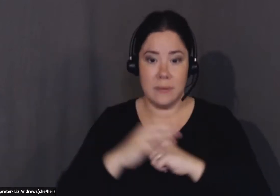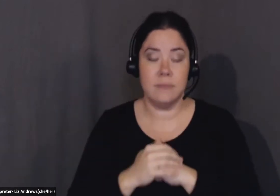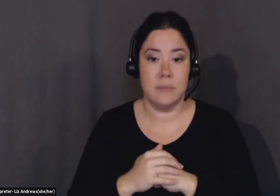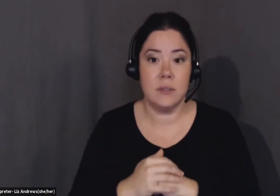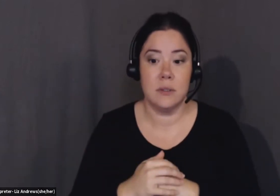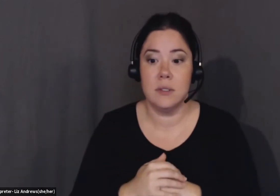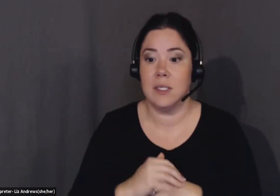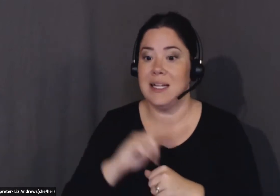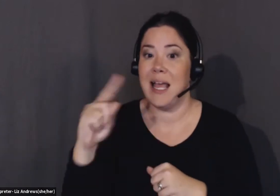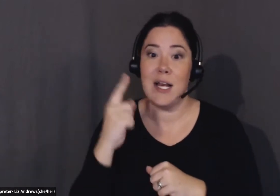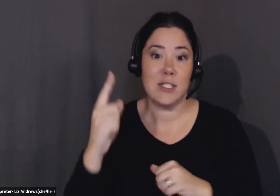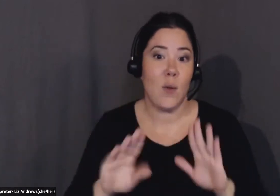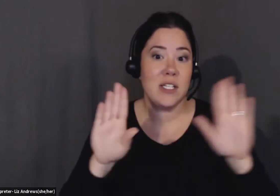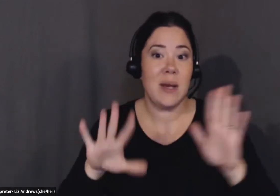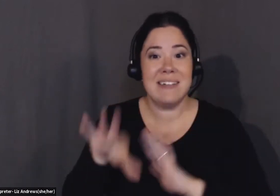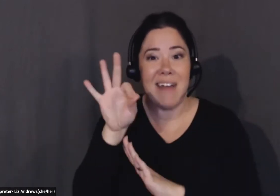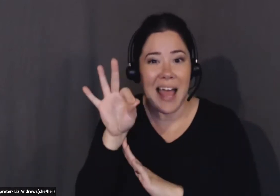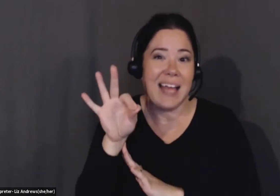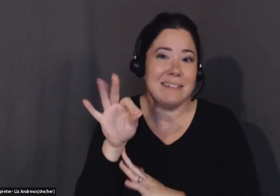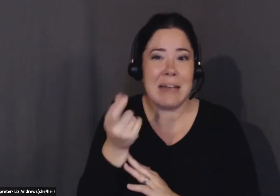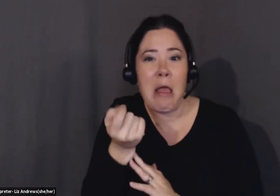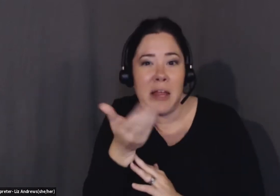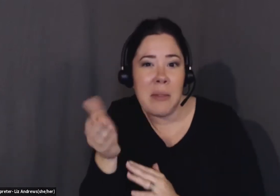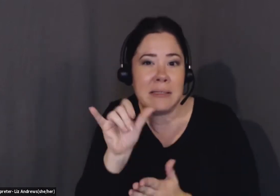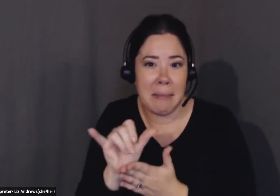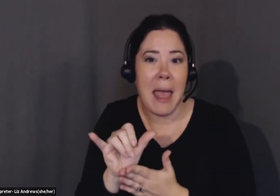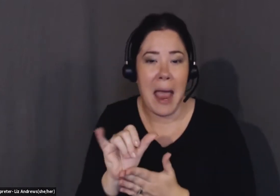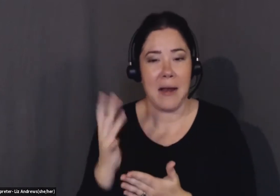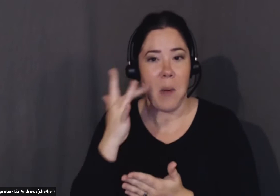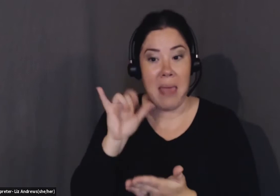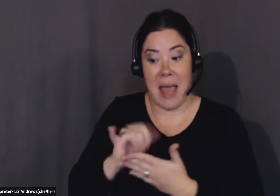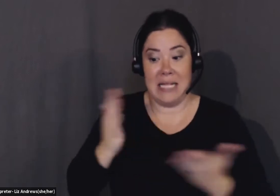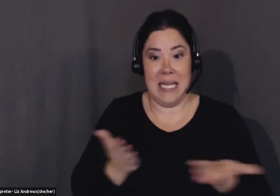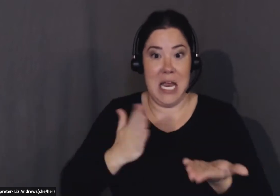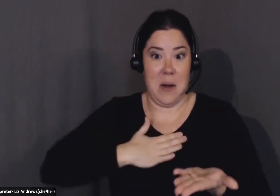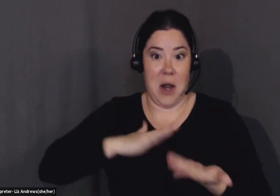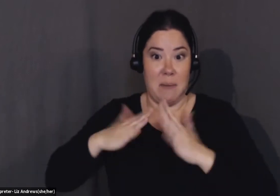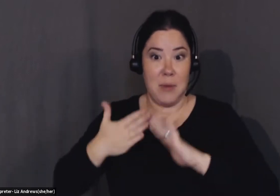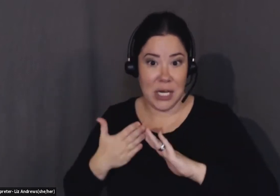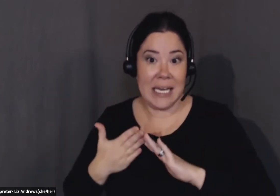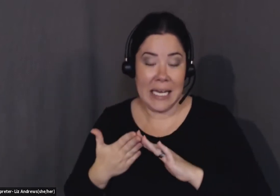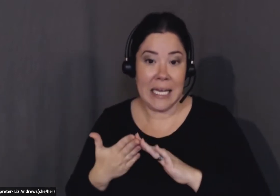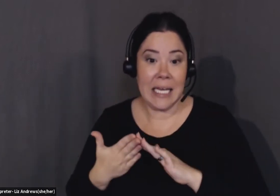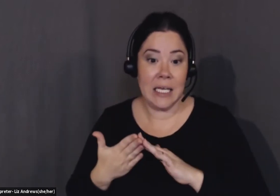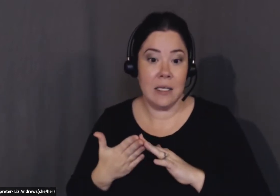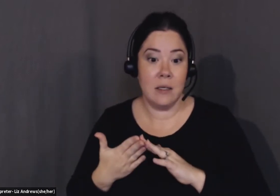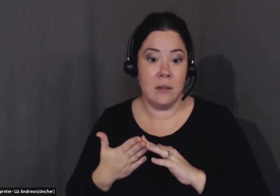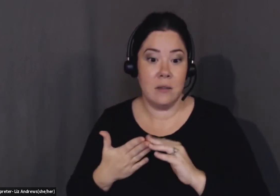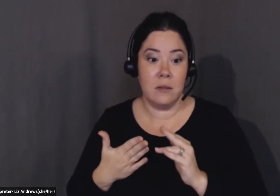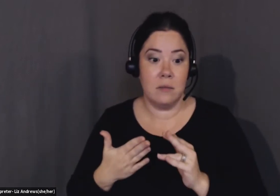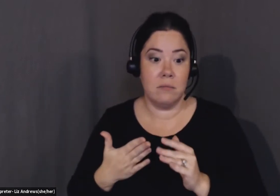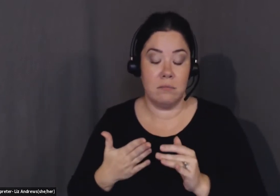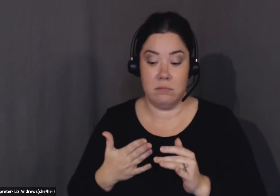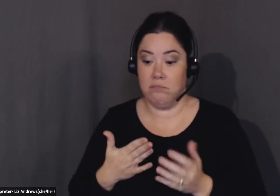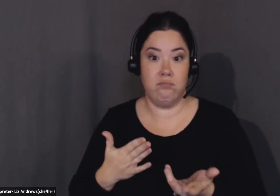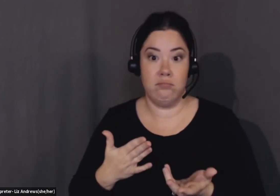find little things like that, because it's here in our community that they basically will